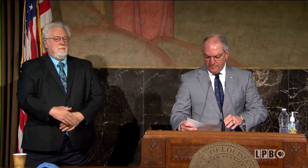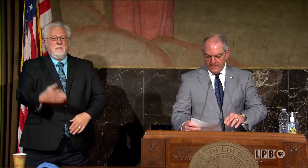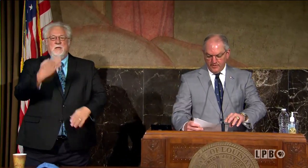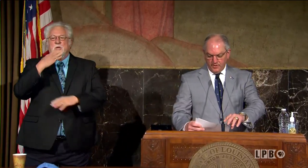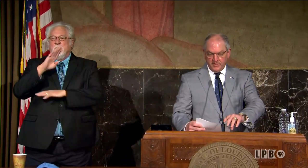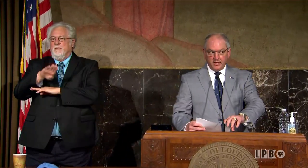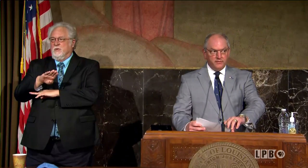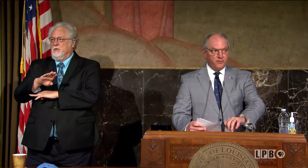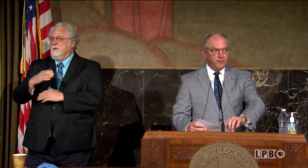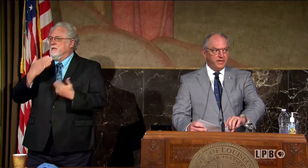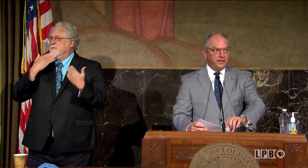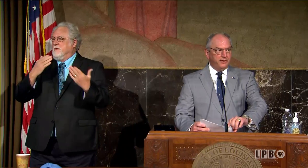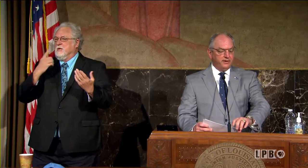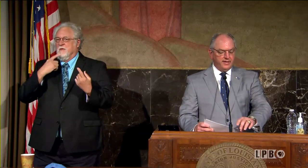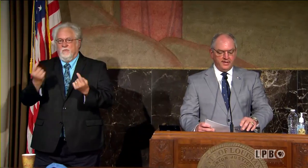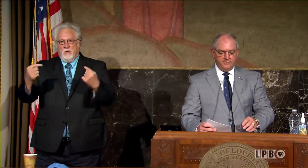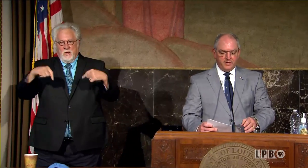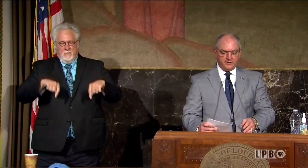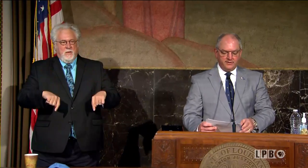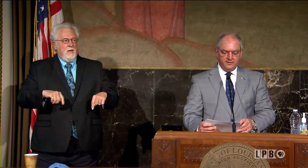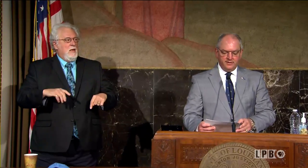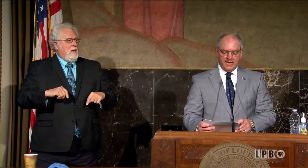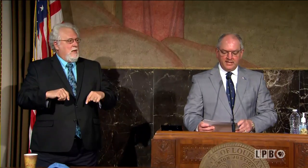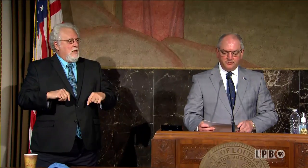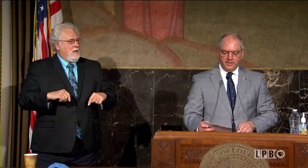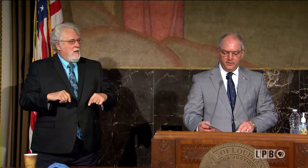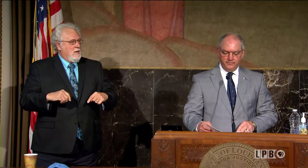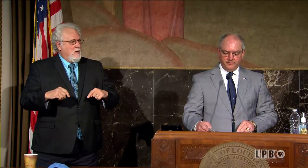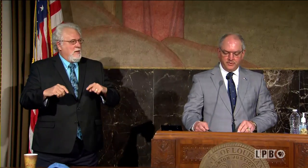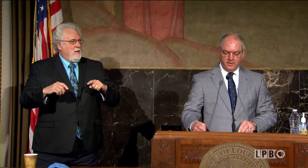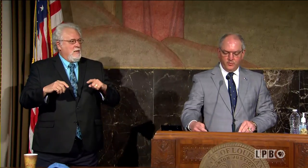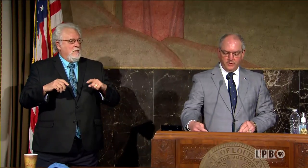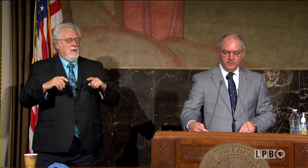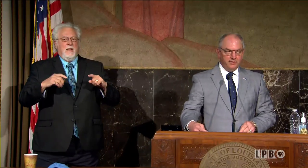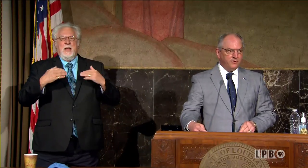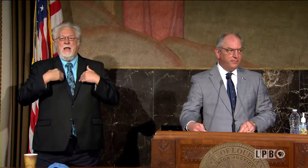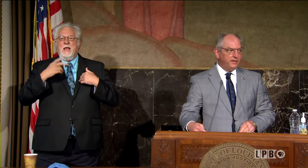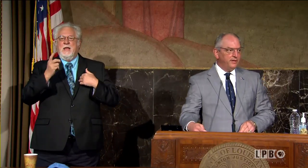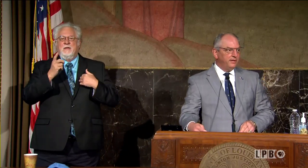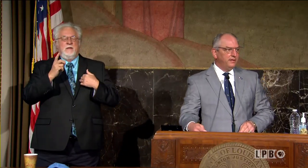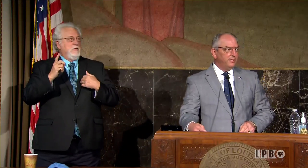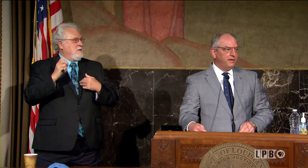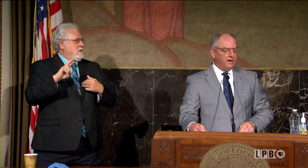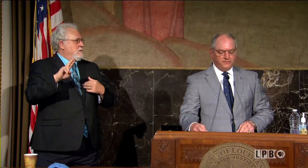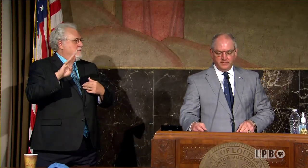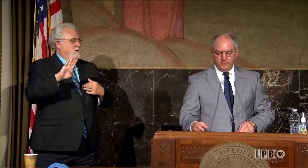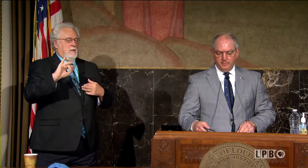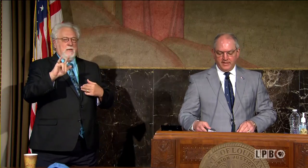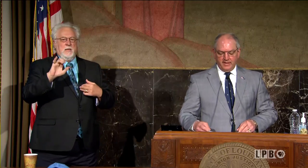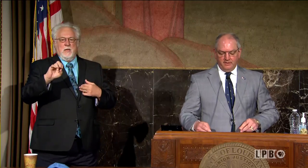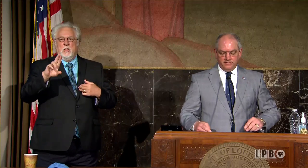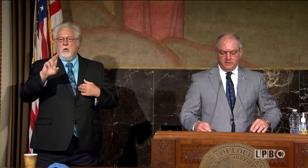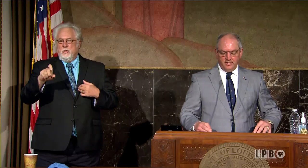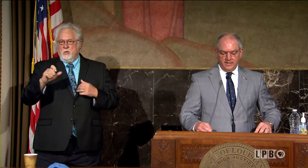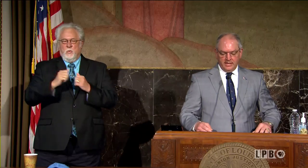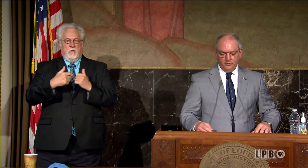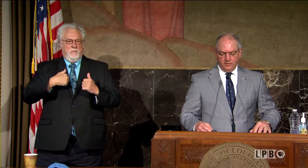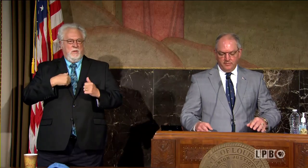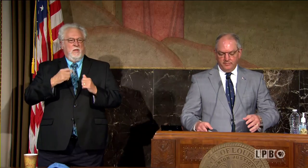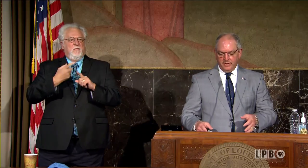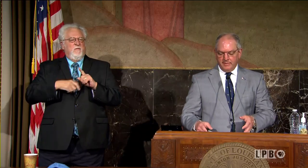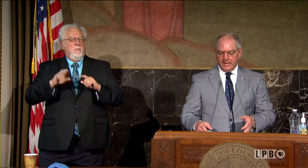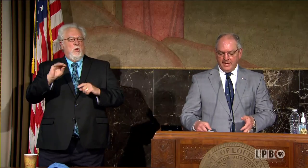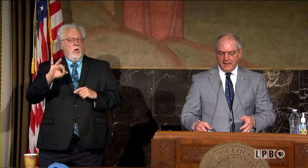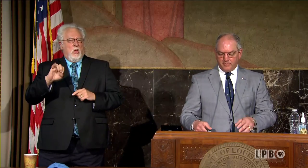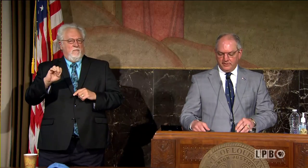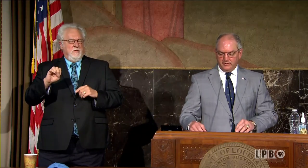Good afternoon, everybody. I want to thank you for being here, and I have Dr. Alex Bu with me from the Office of Public Health. He